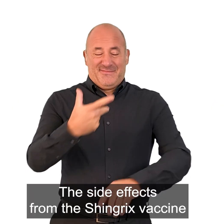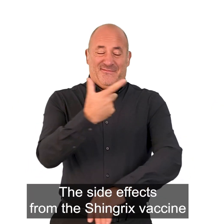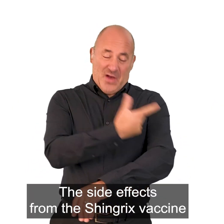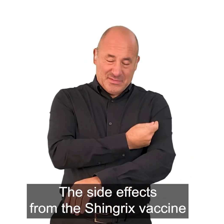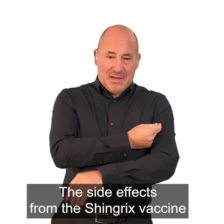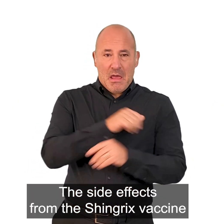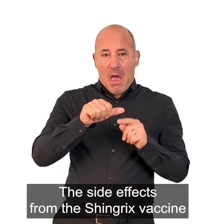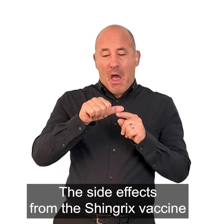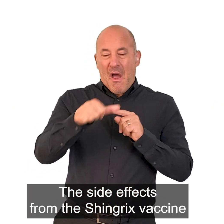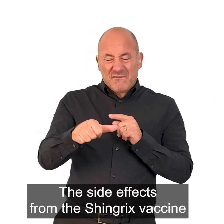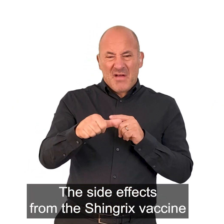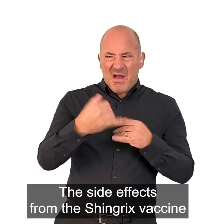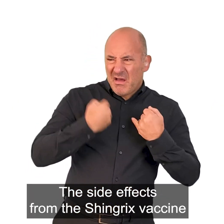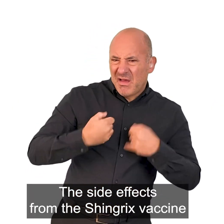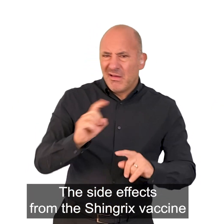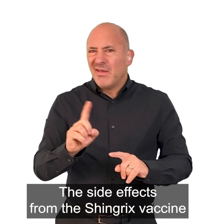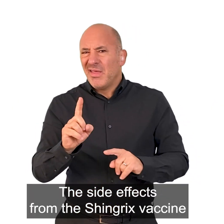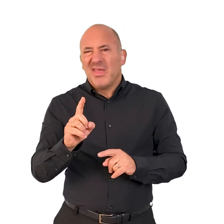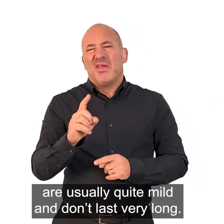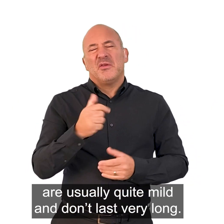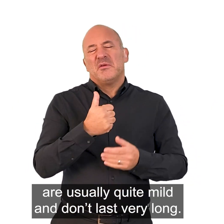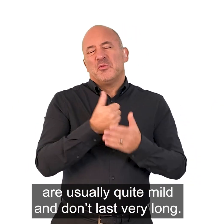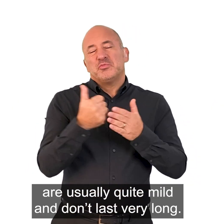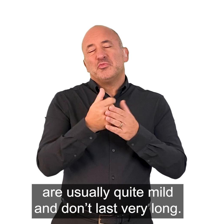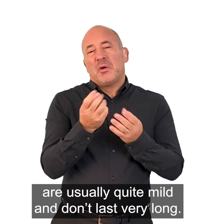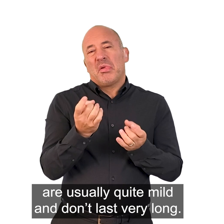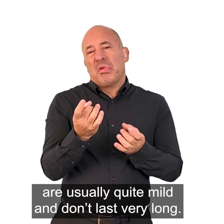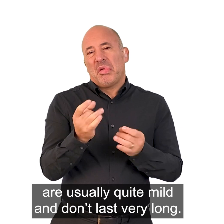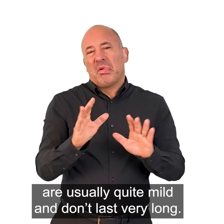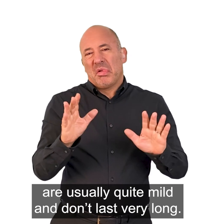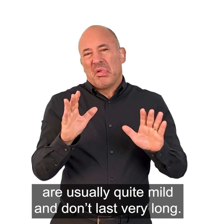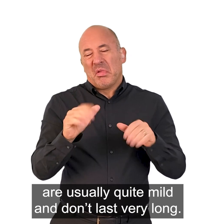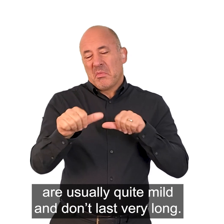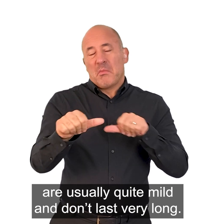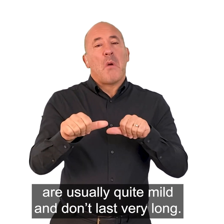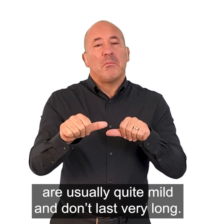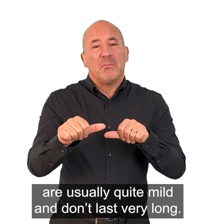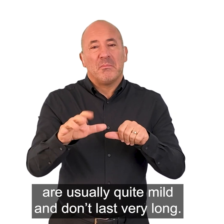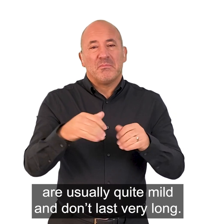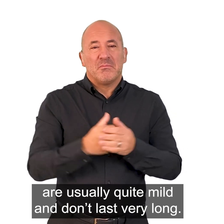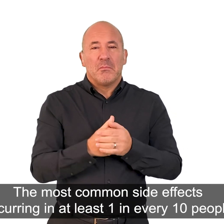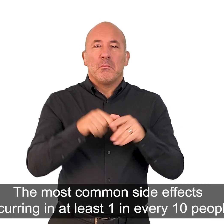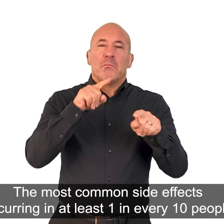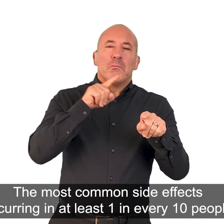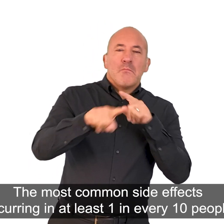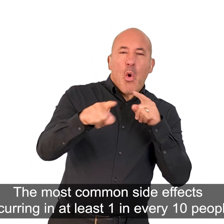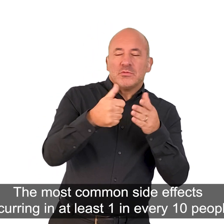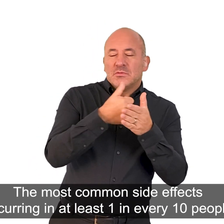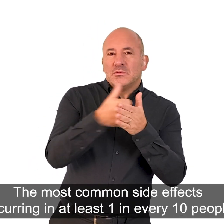The side effects from the Shingrix vaccine are usually quite mild and don't last very long. The most common